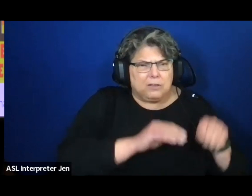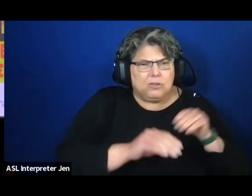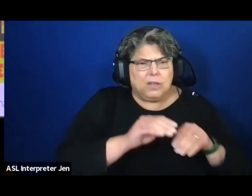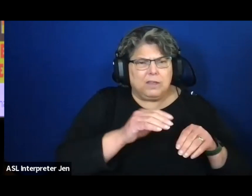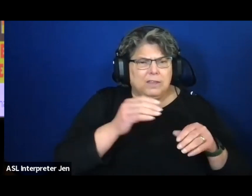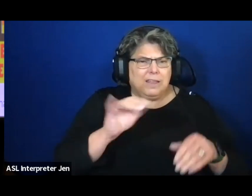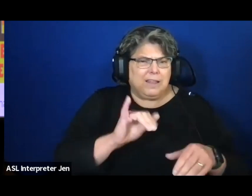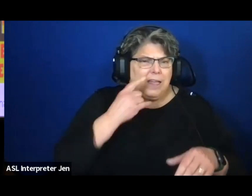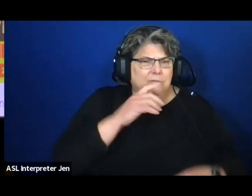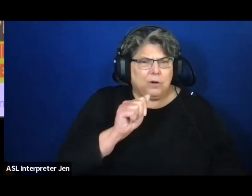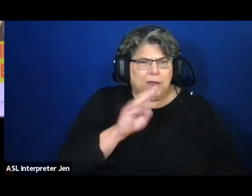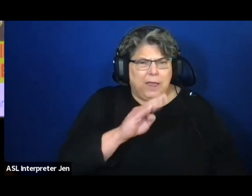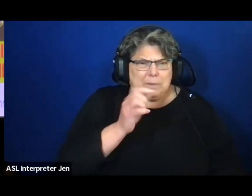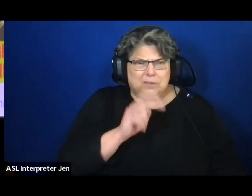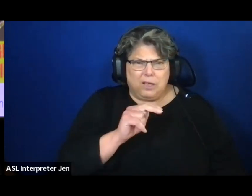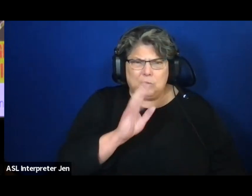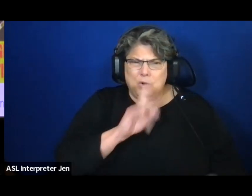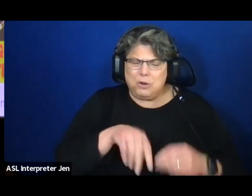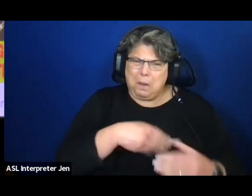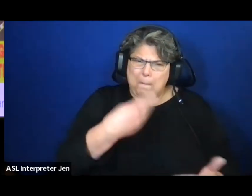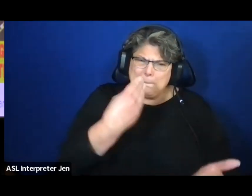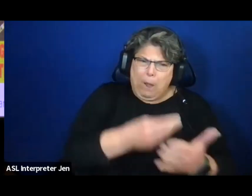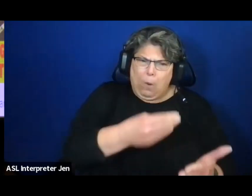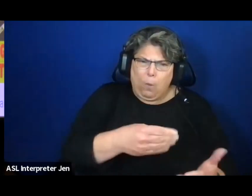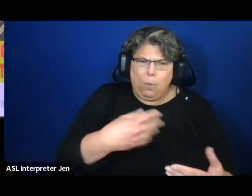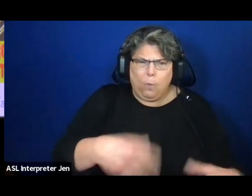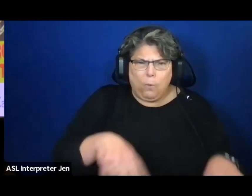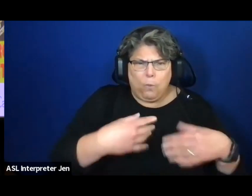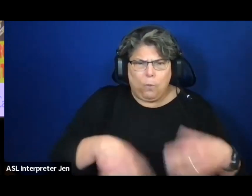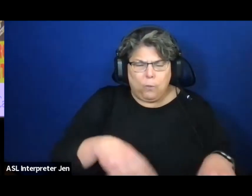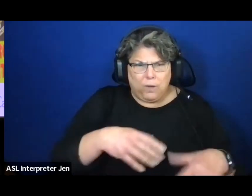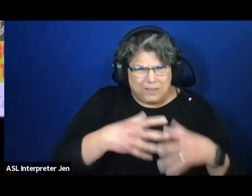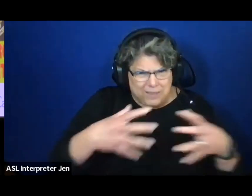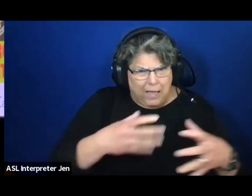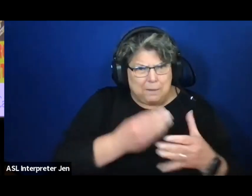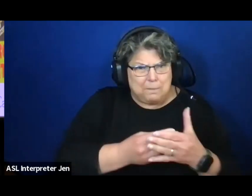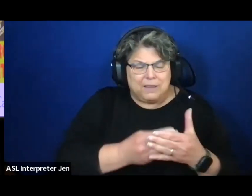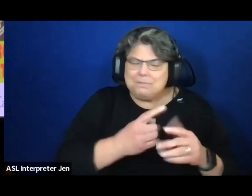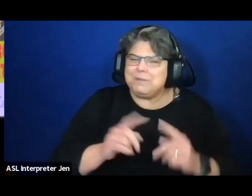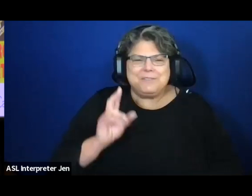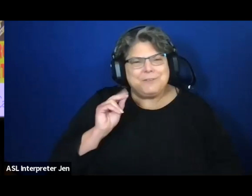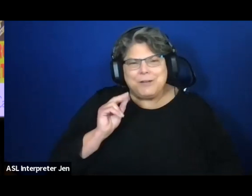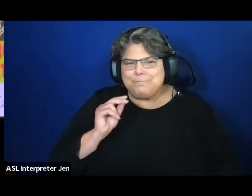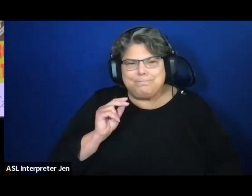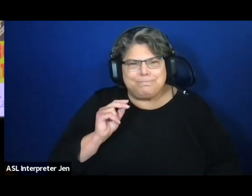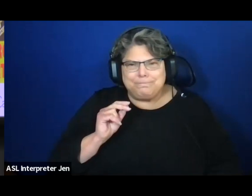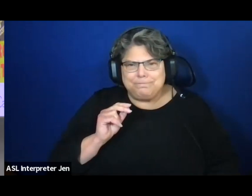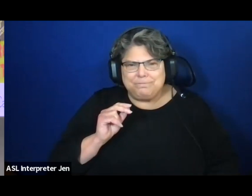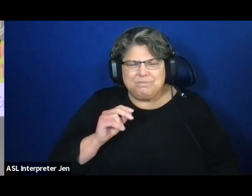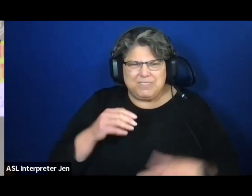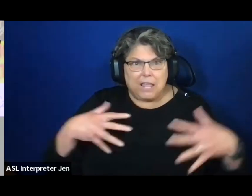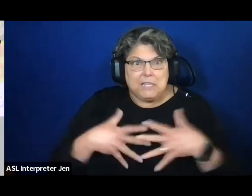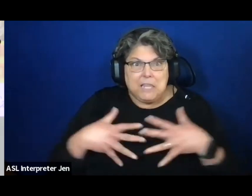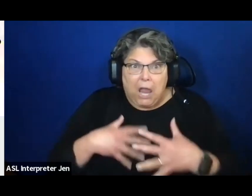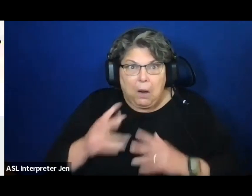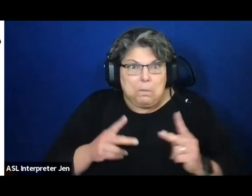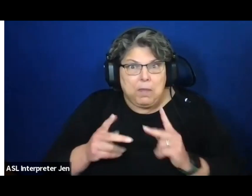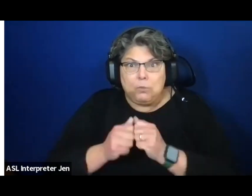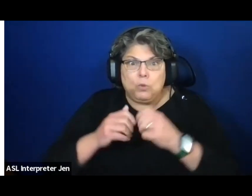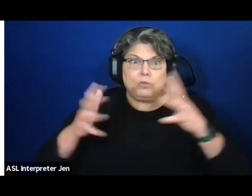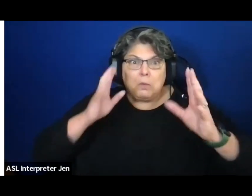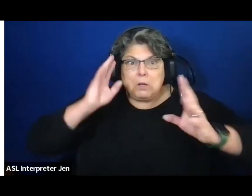Hey, we're talking money, right? Lots of money, right? But no, they scare people away with all this